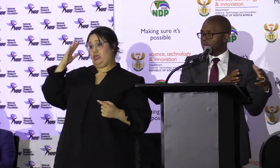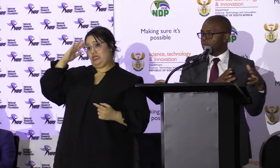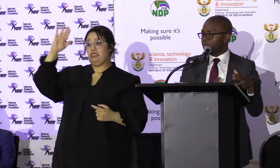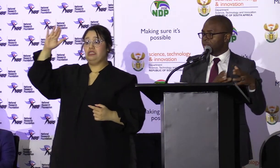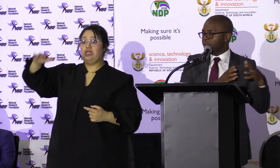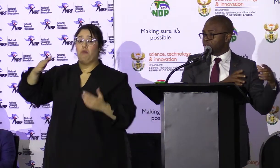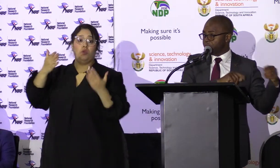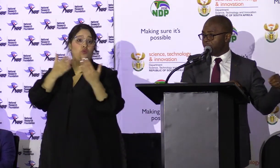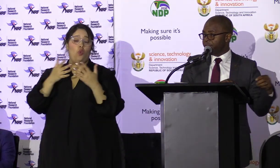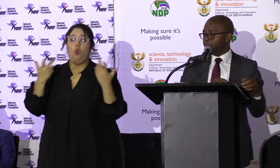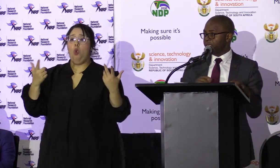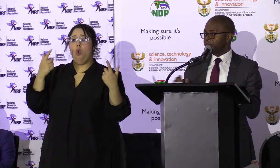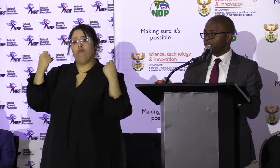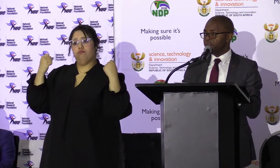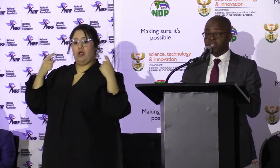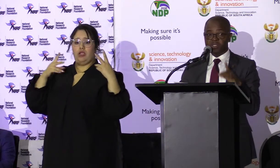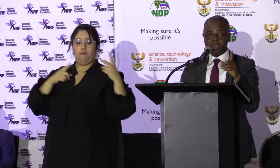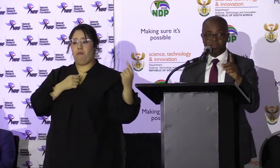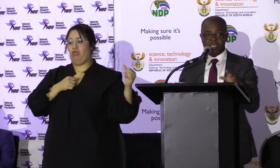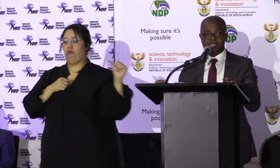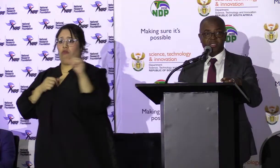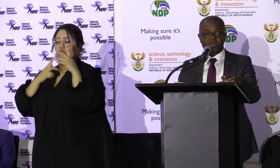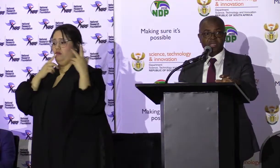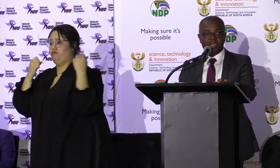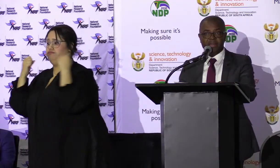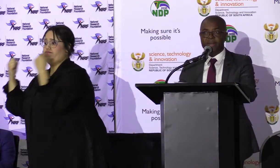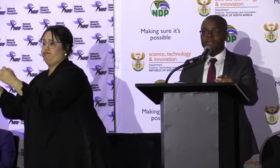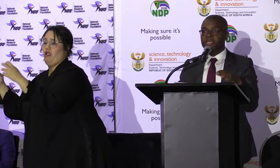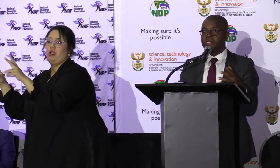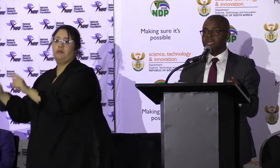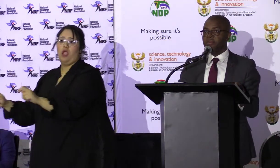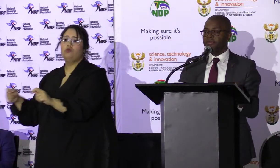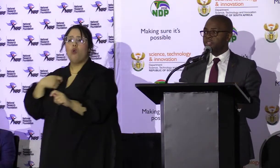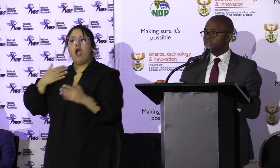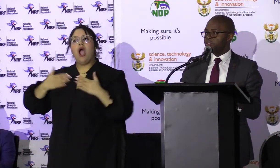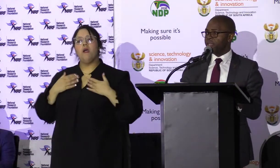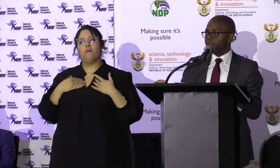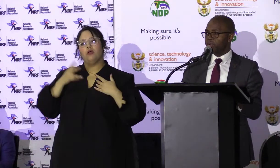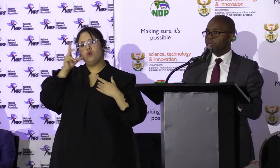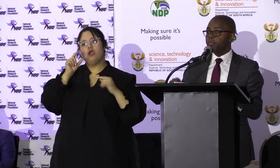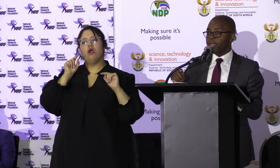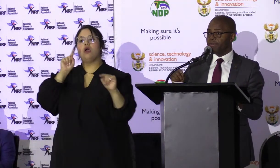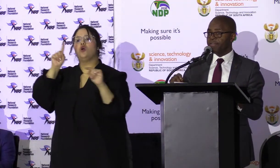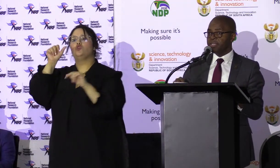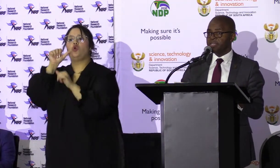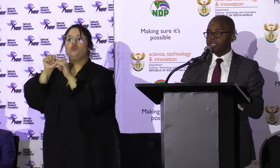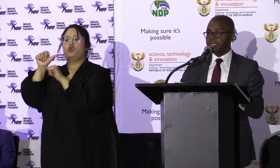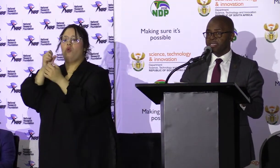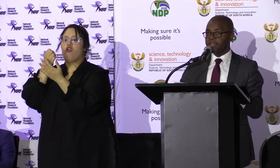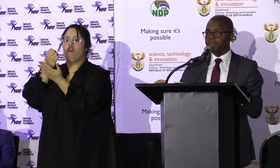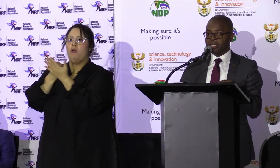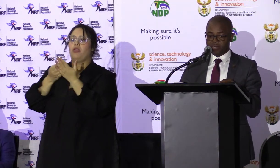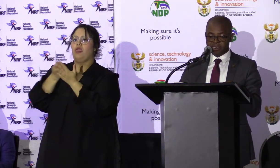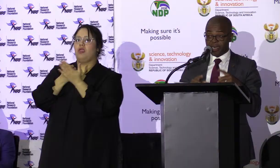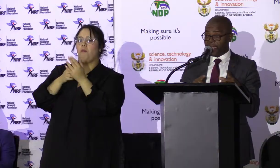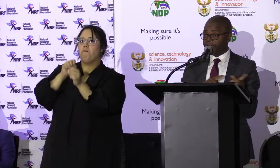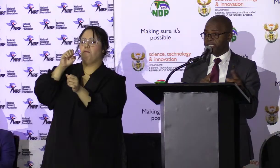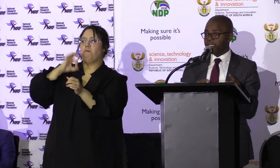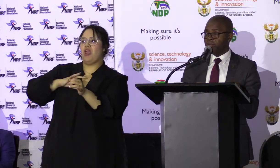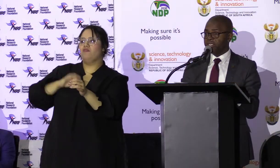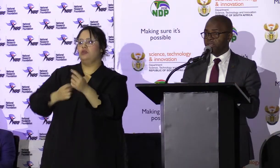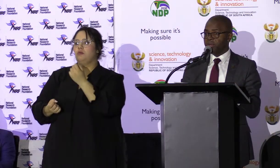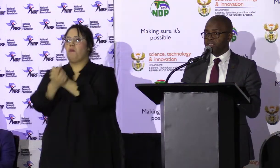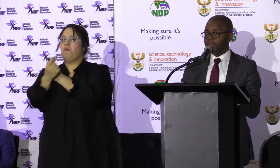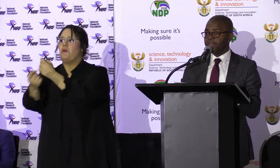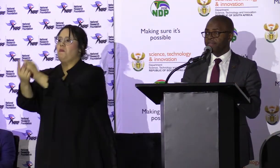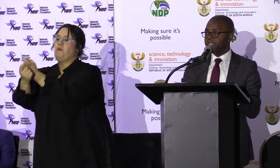sleep at a school or you had to drive from Cape Town. So it's quite pleasing to hear some of the socio-economic benefits that have been derived